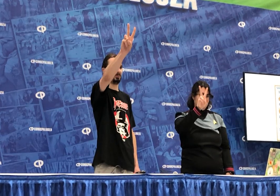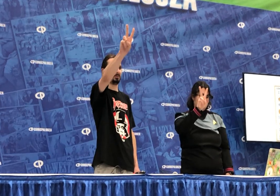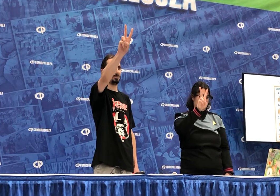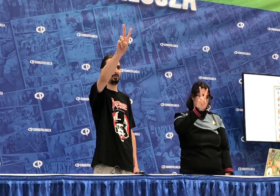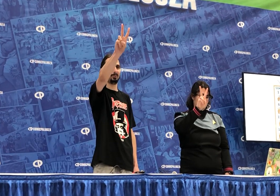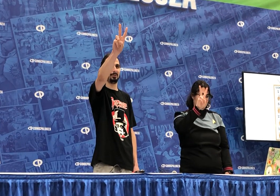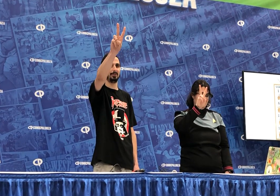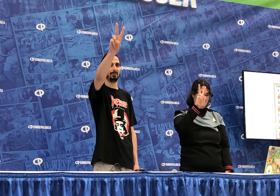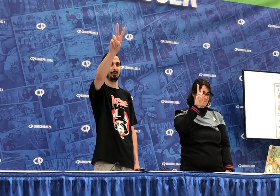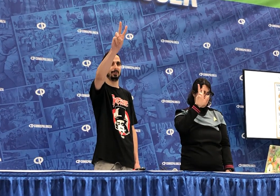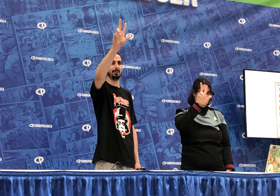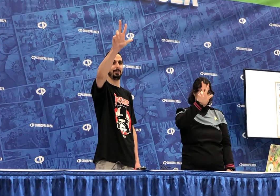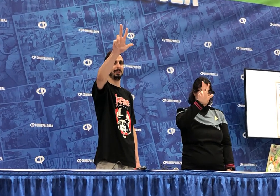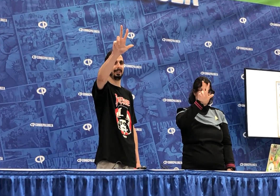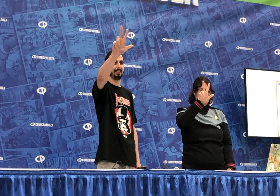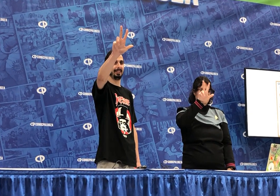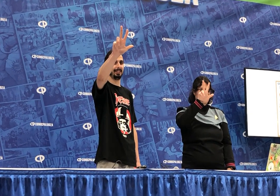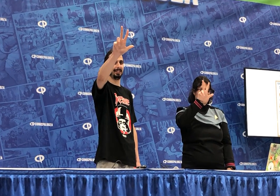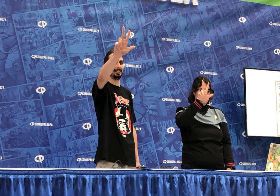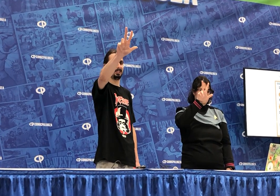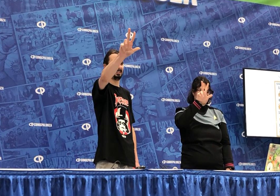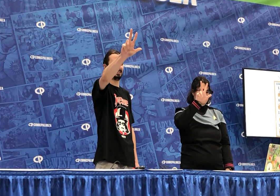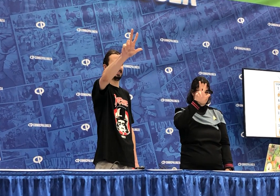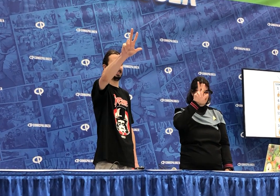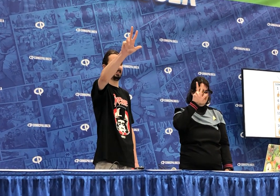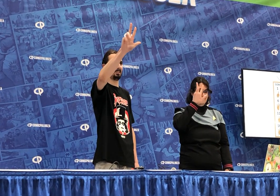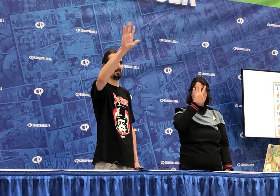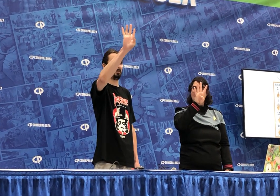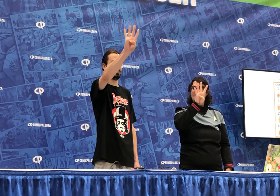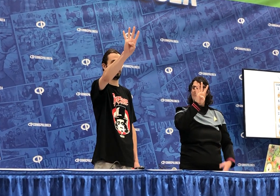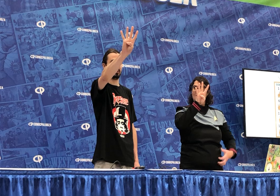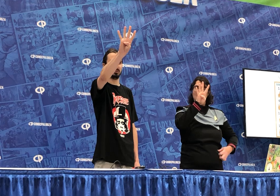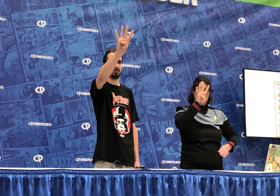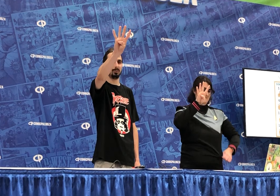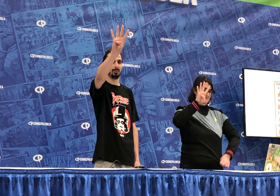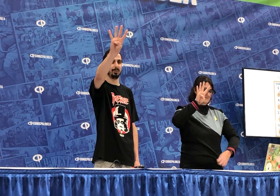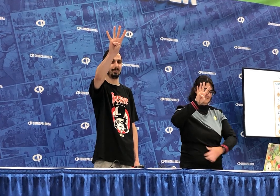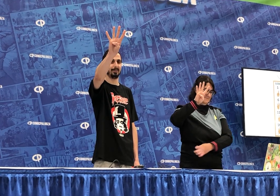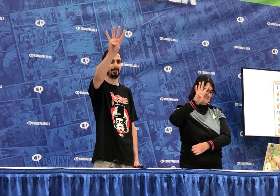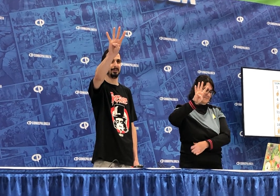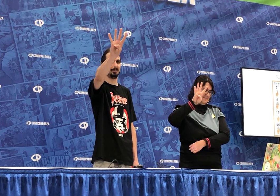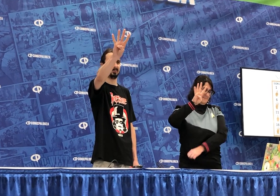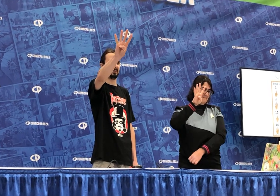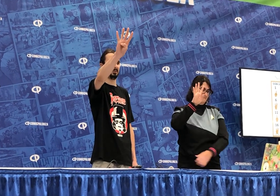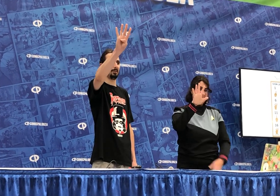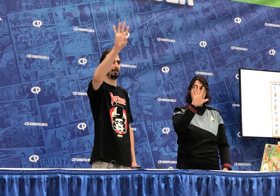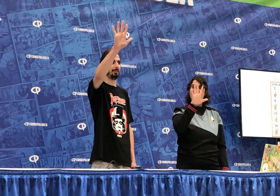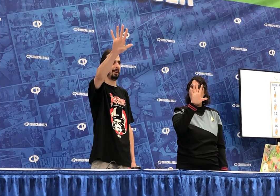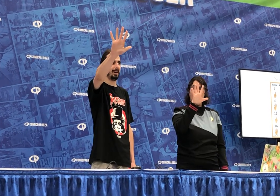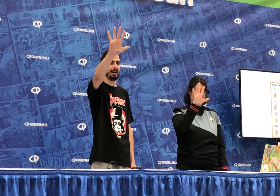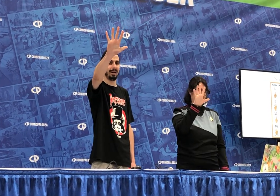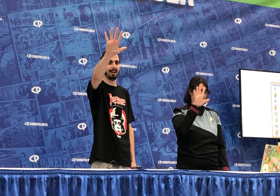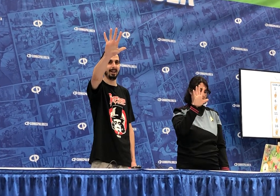2, 3 like this, 4, 5,